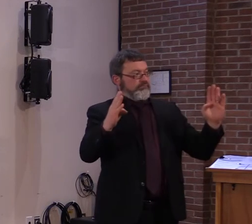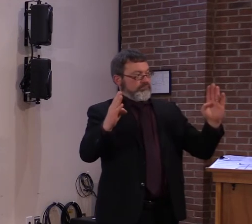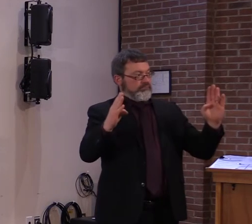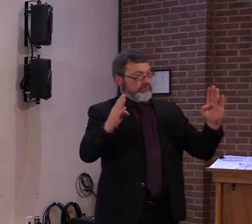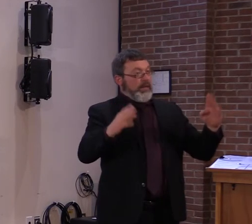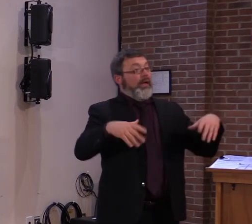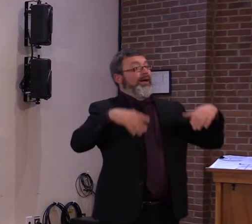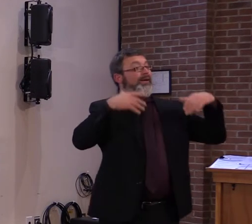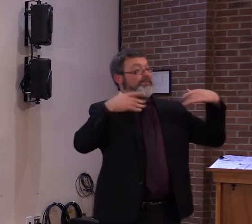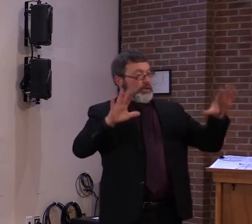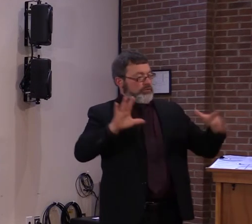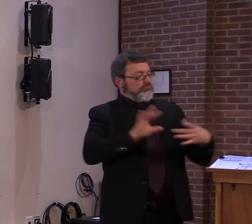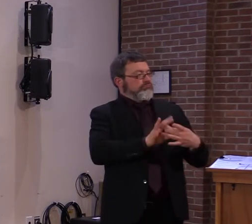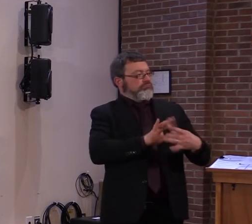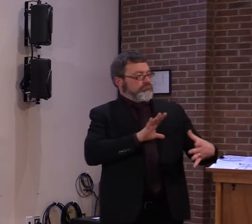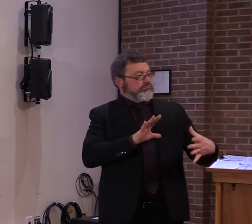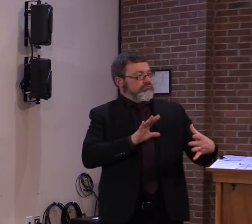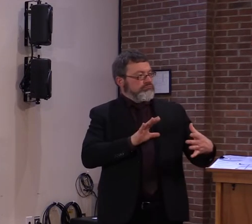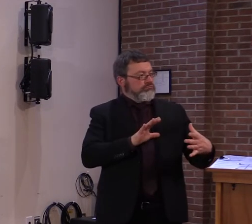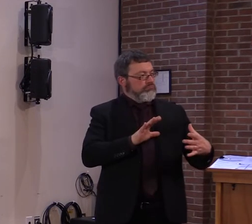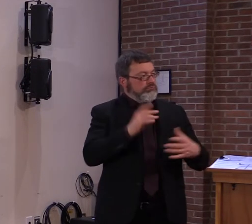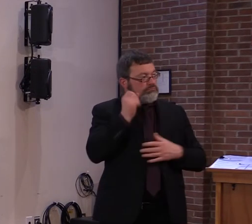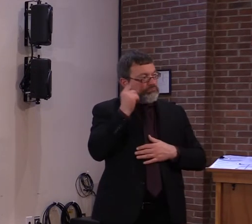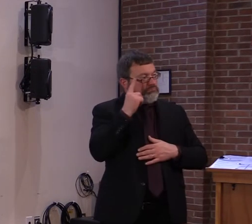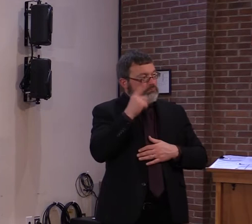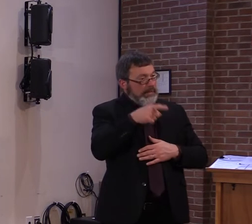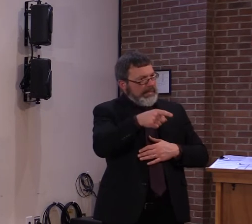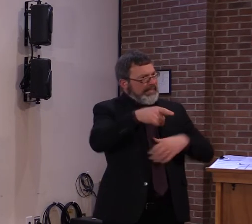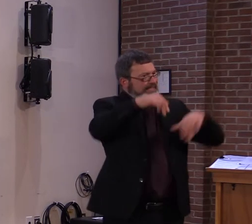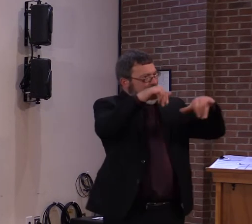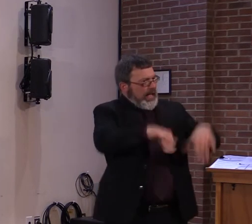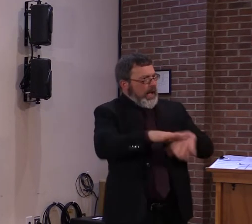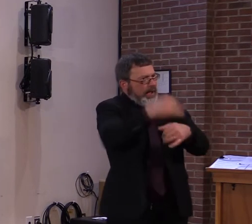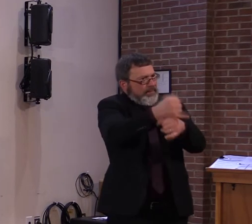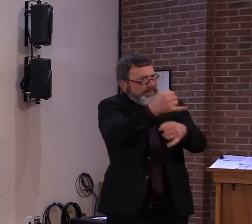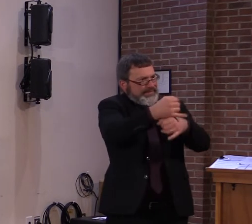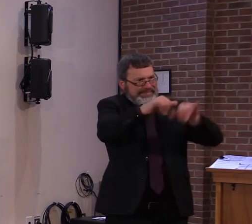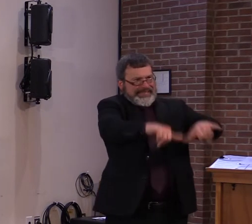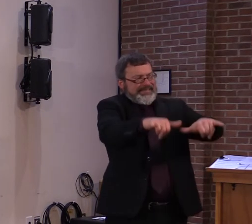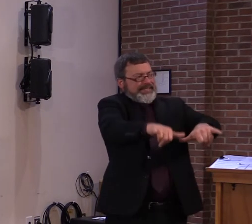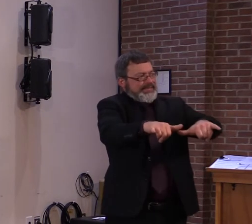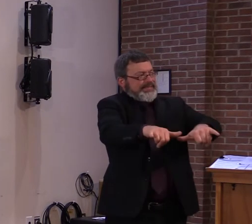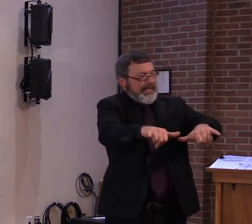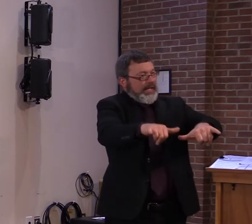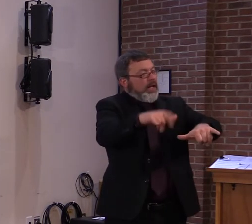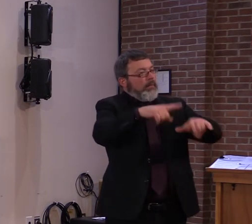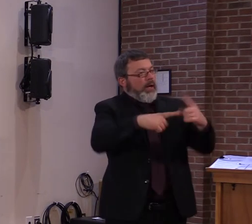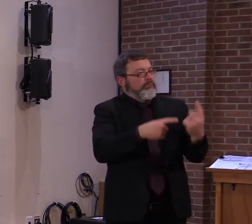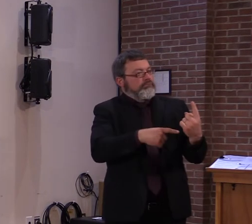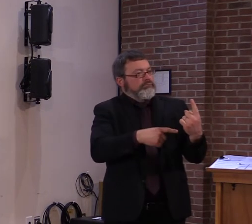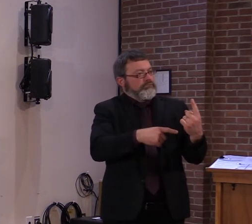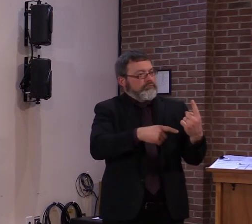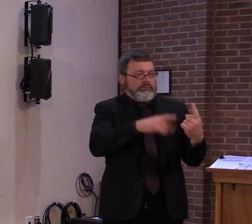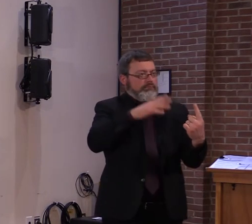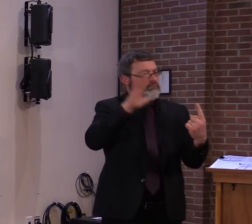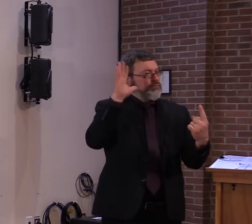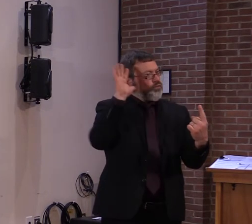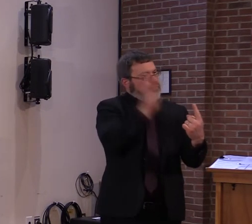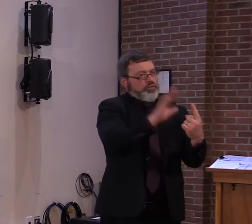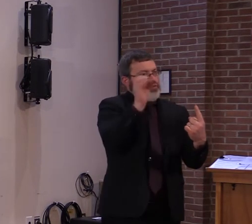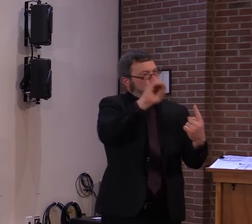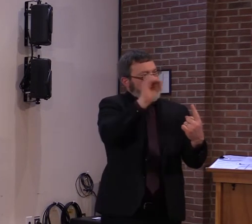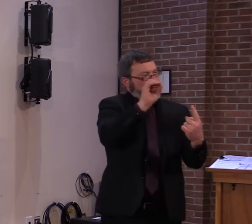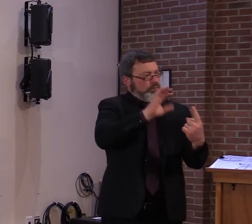remain on campus in isolation until that student is free of the